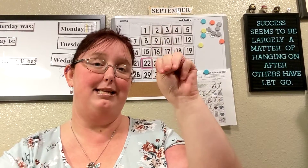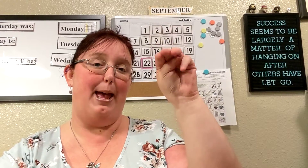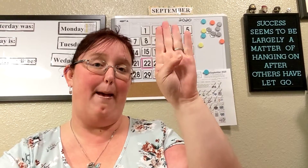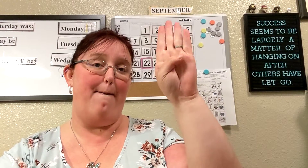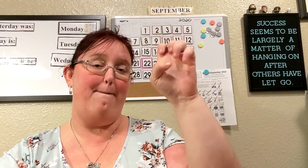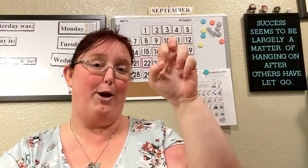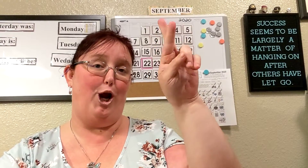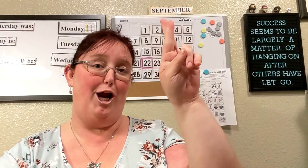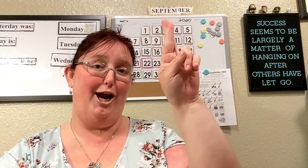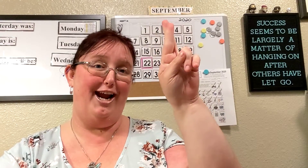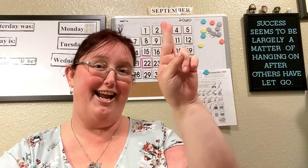September.